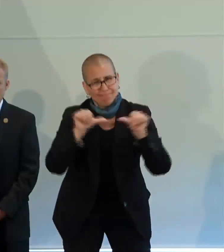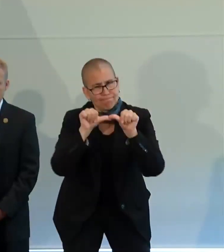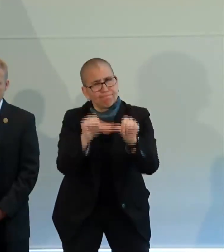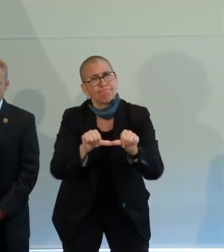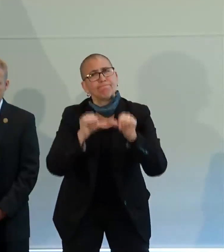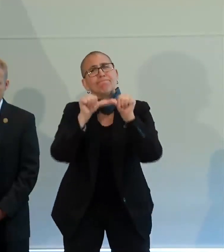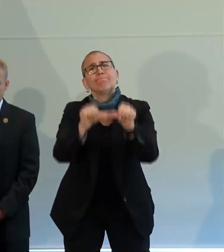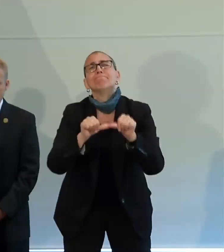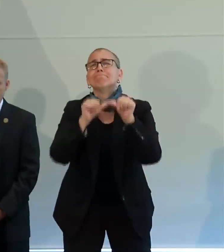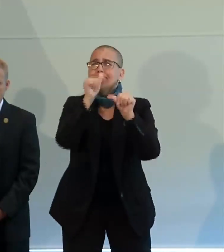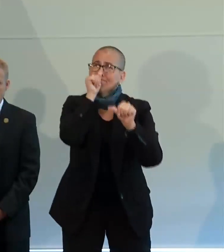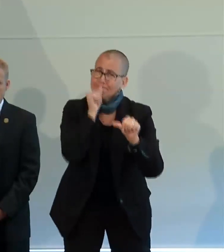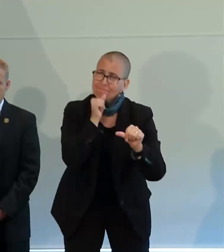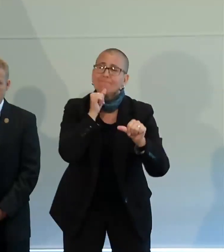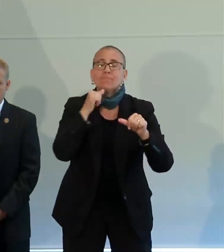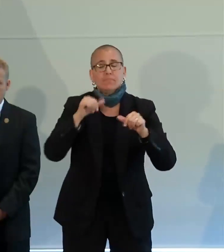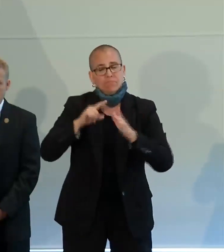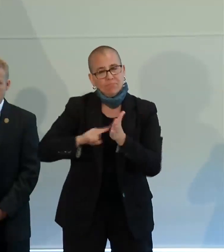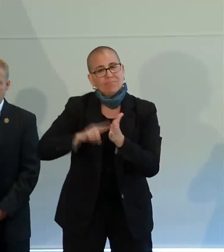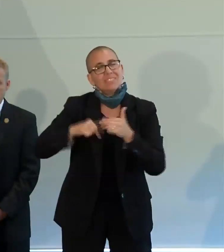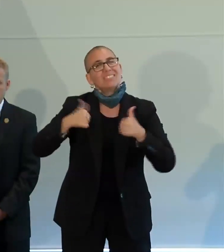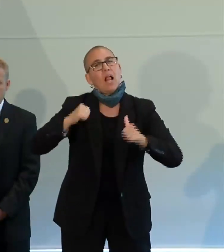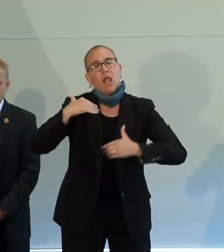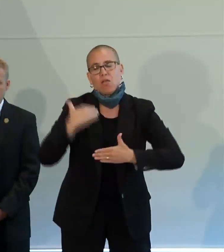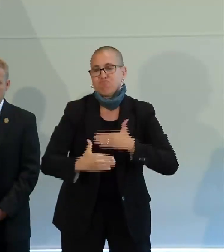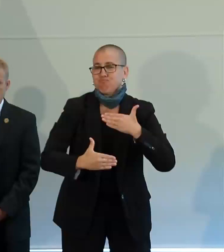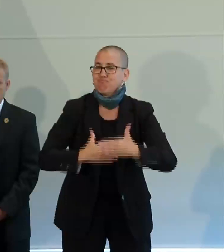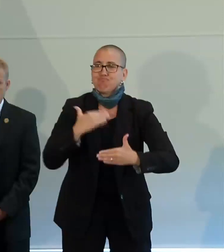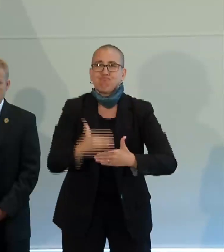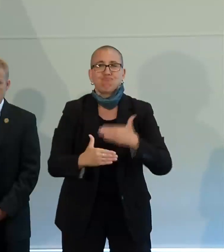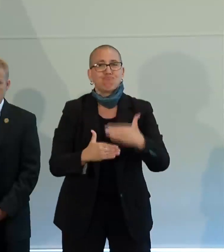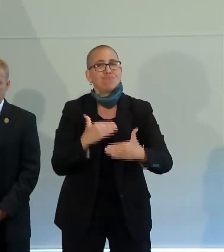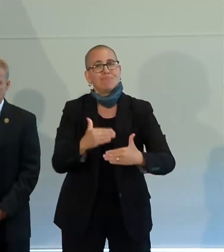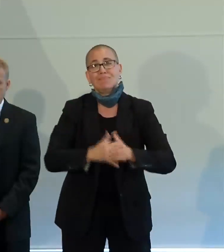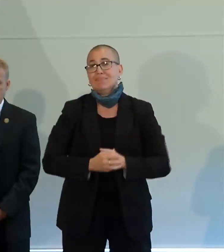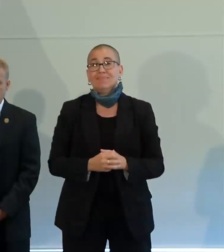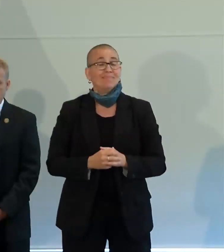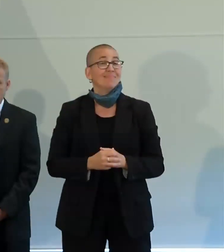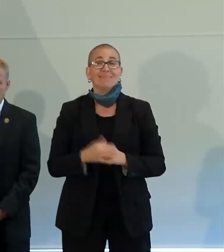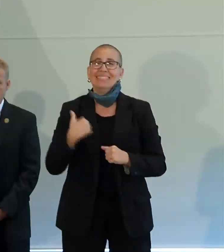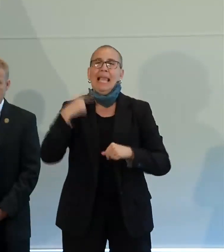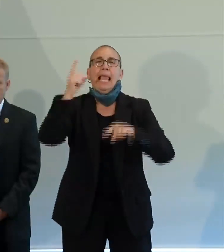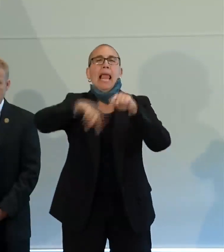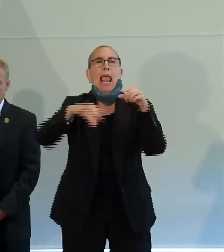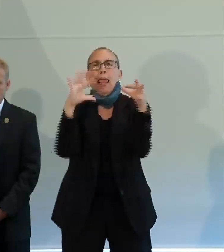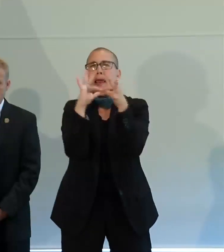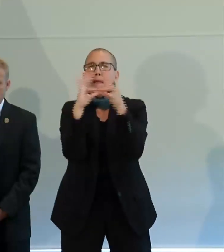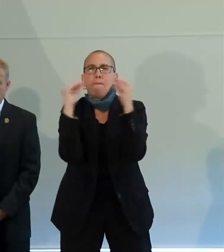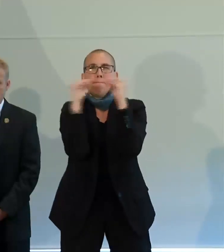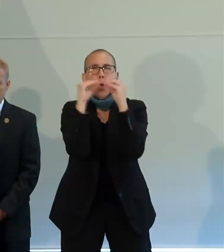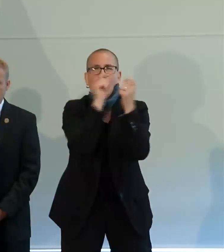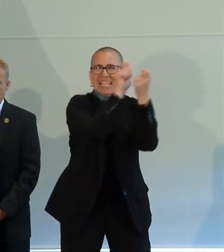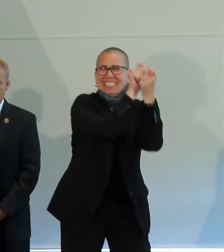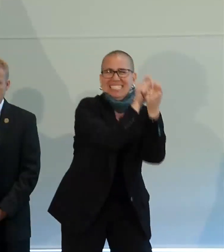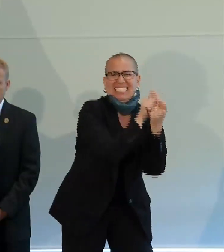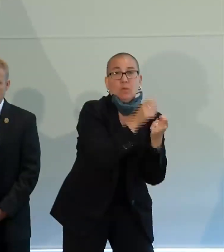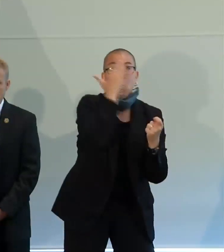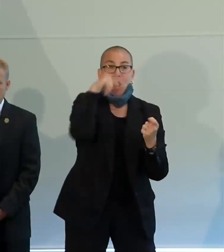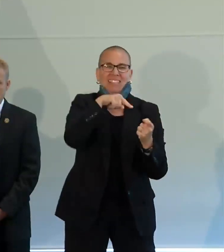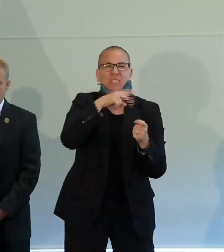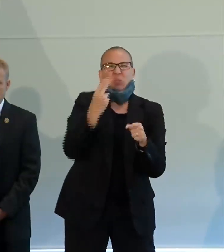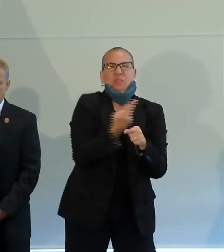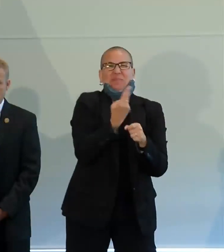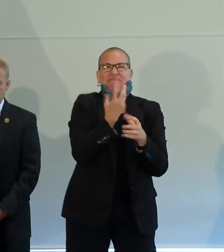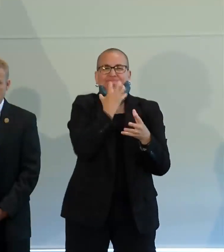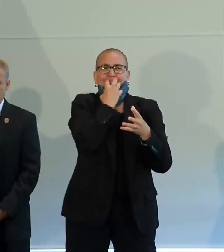will not be able to say very much publicly about the investigation, except that we encourage anyone who